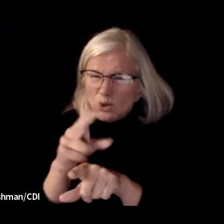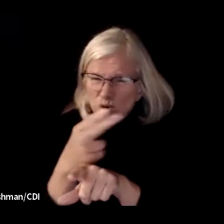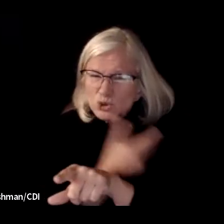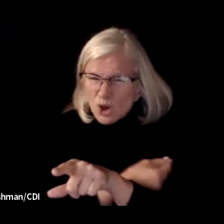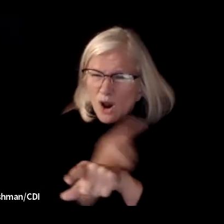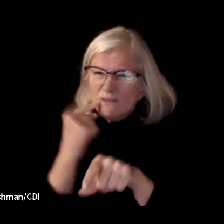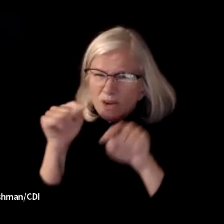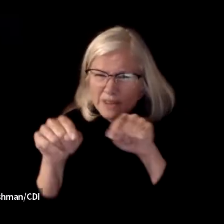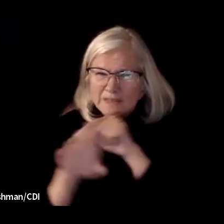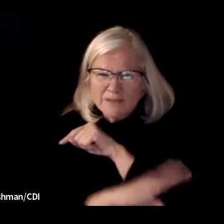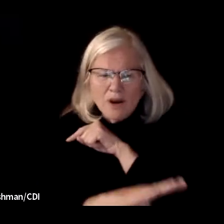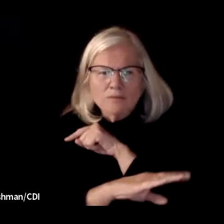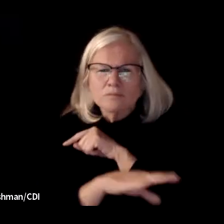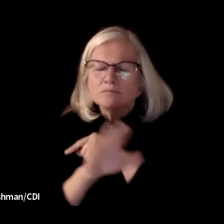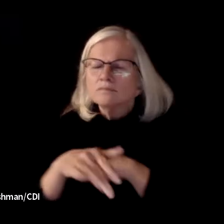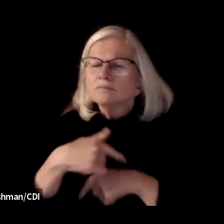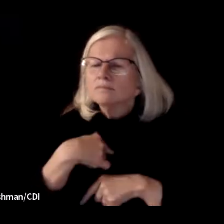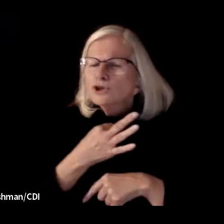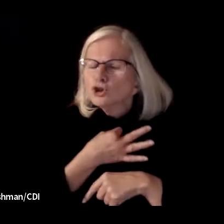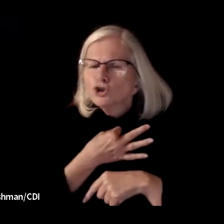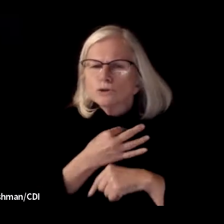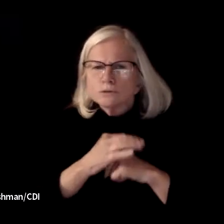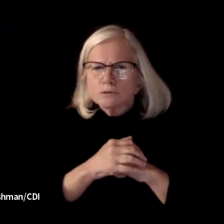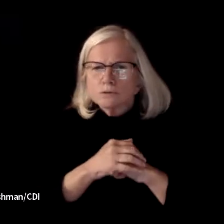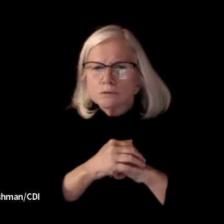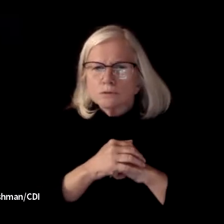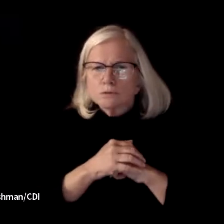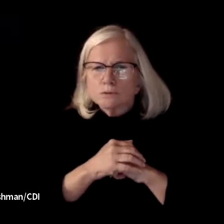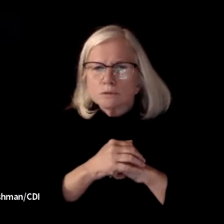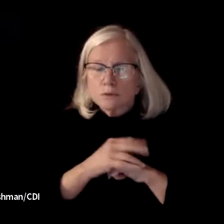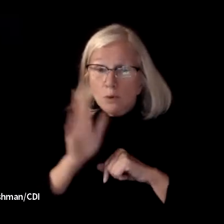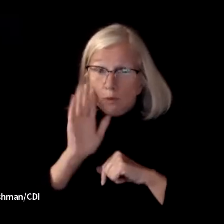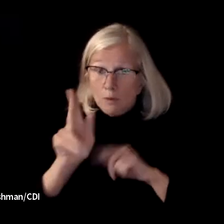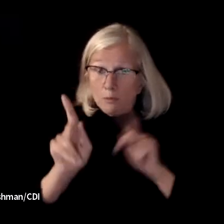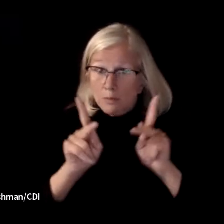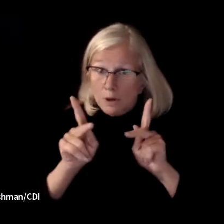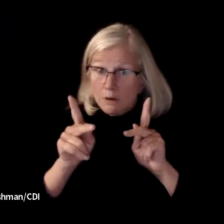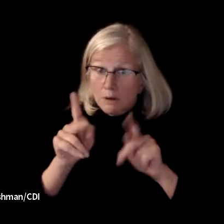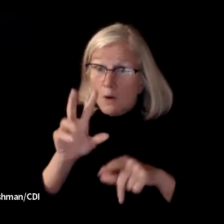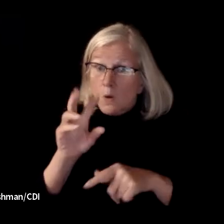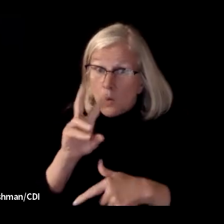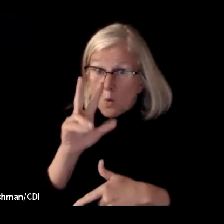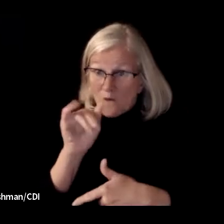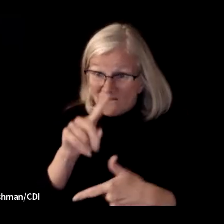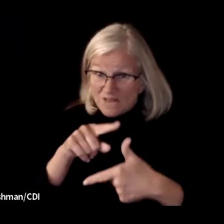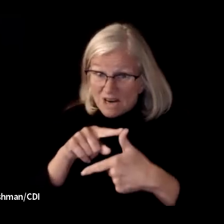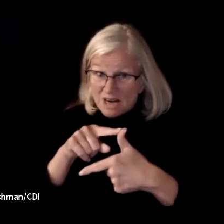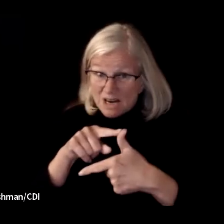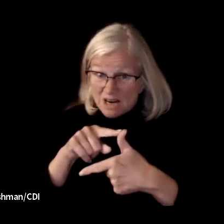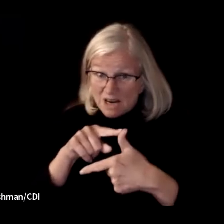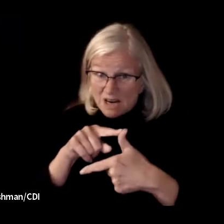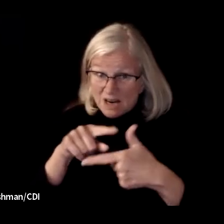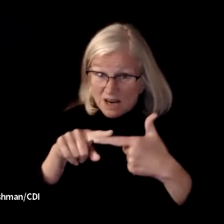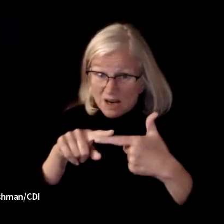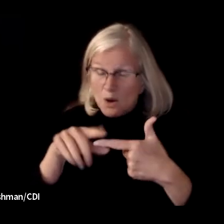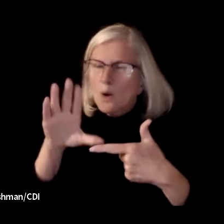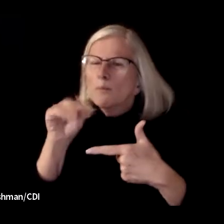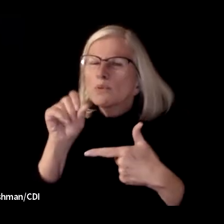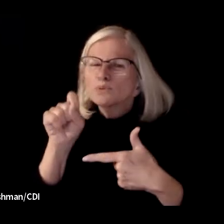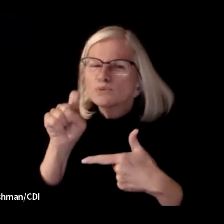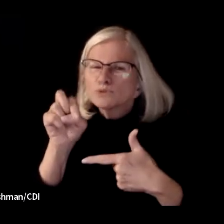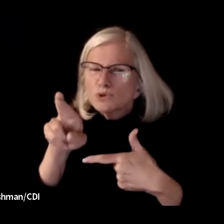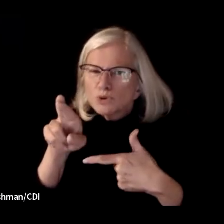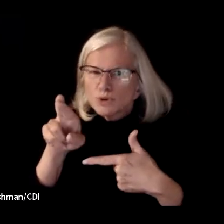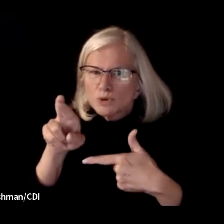that if people are going to be getting COVID shots or boosters in the coming days or weeks here, is it